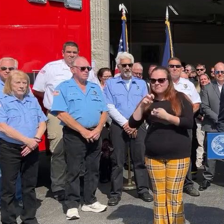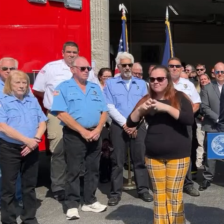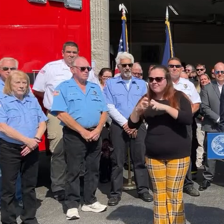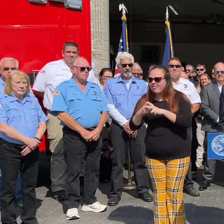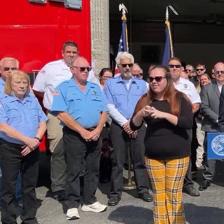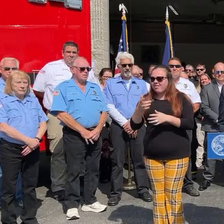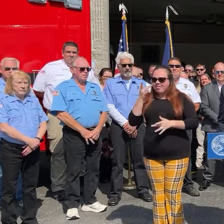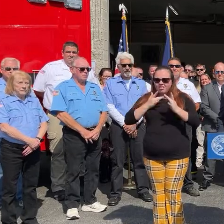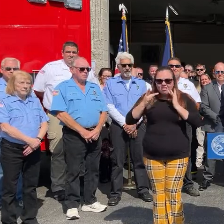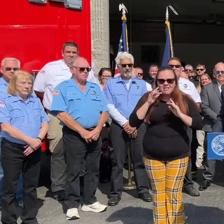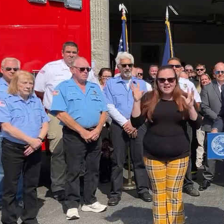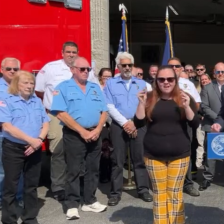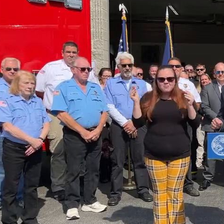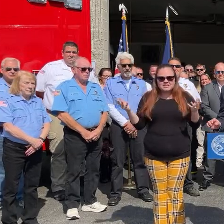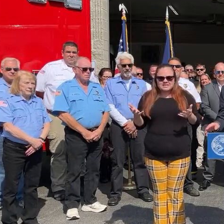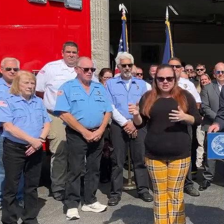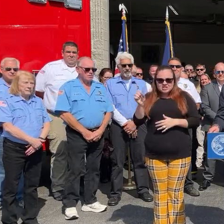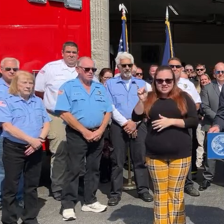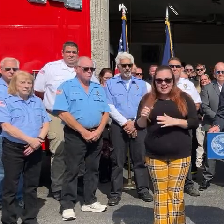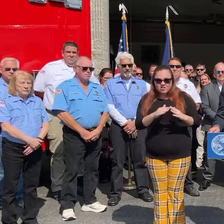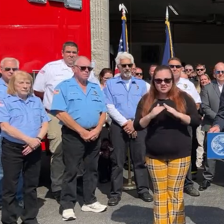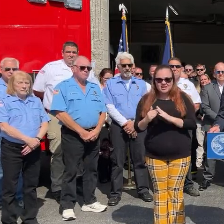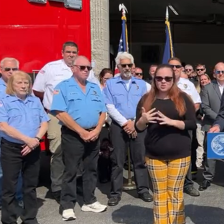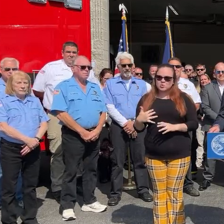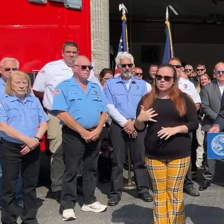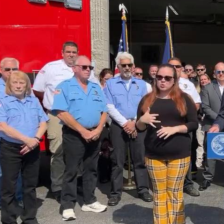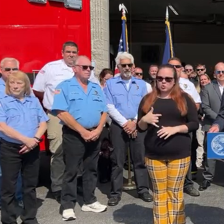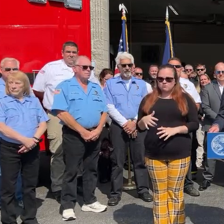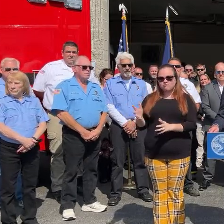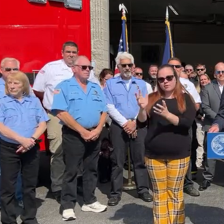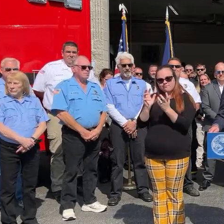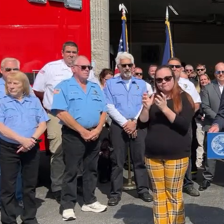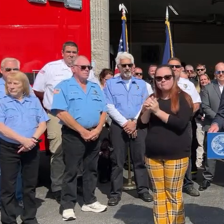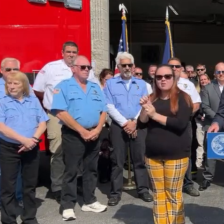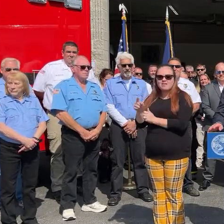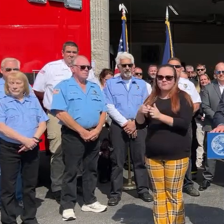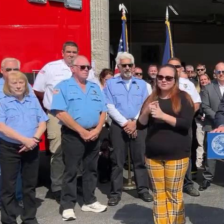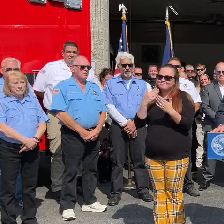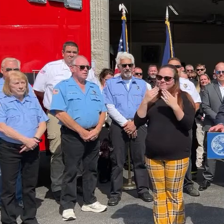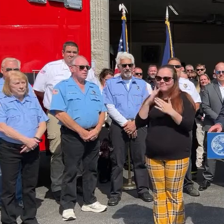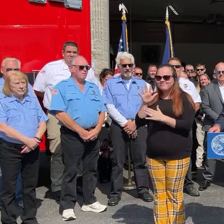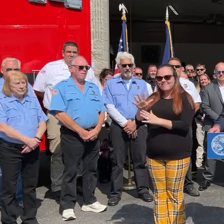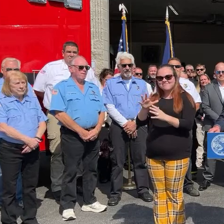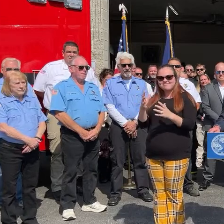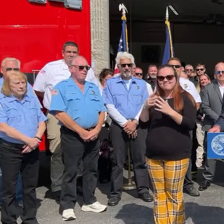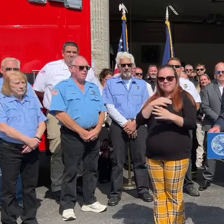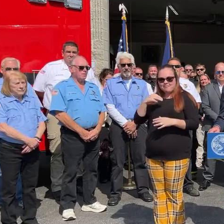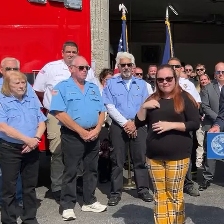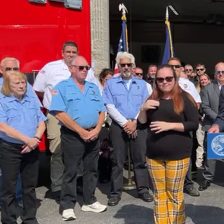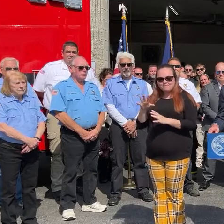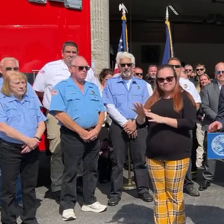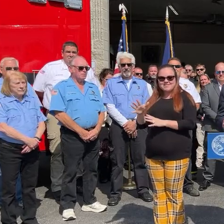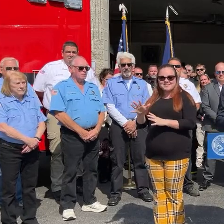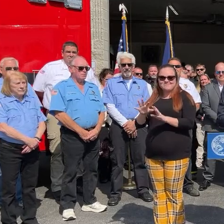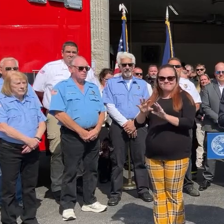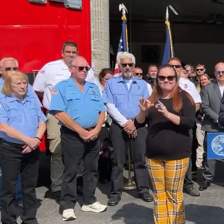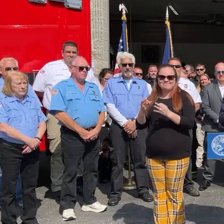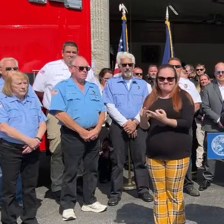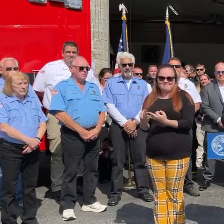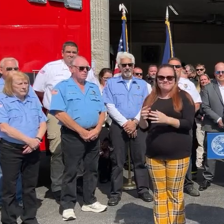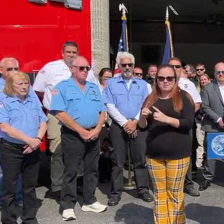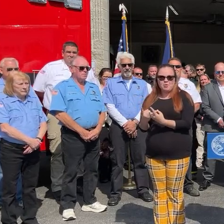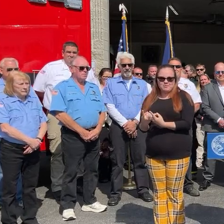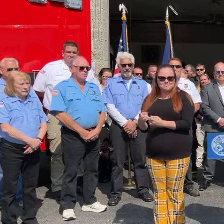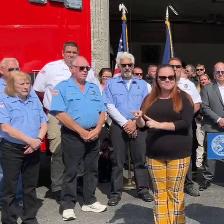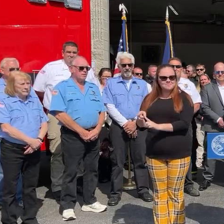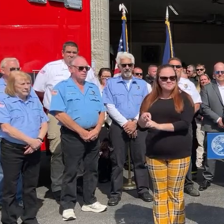ambulance service in the south towns of Erie County. And I want to thank him and the members from the Colden Fire District that are here today. You